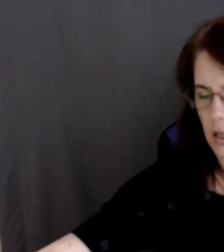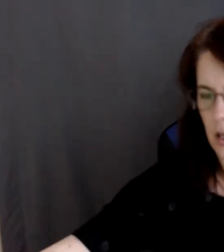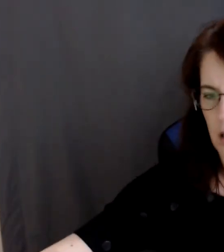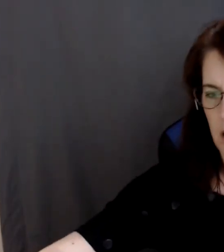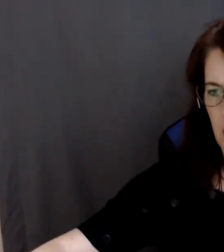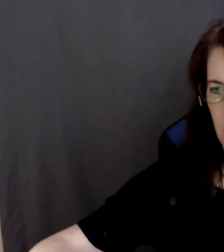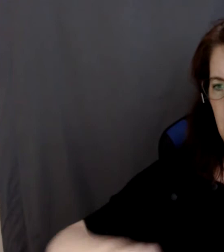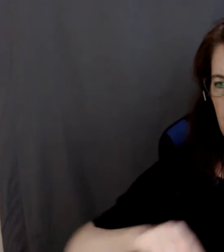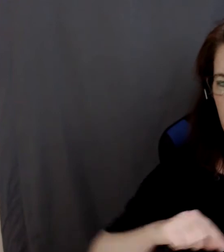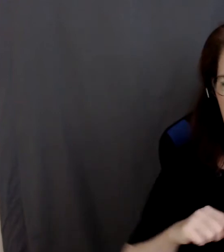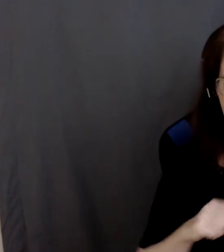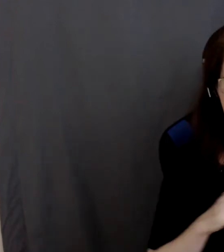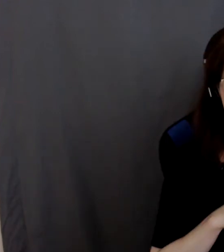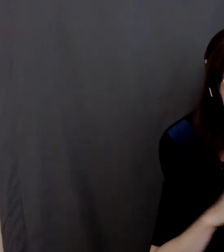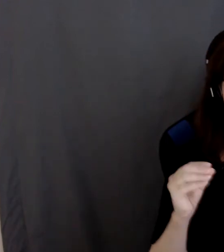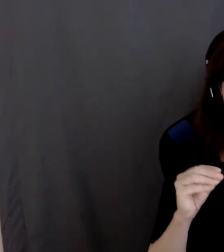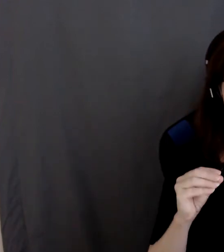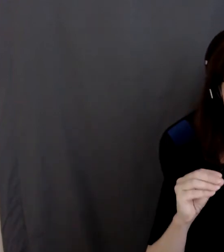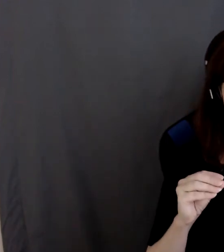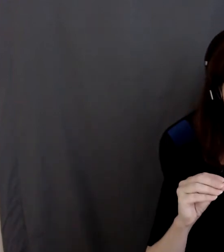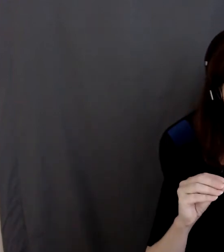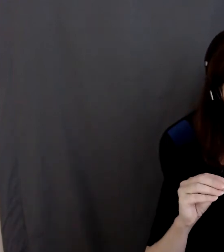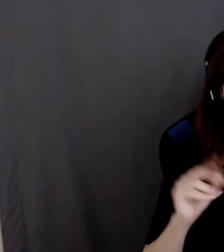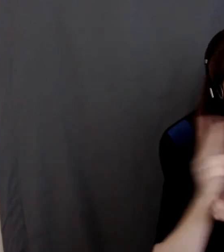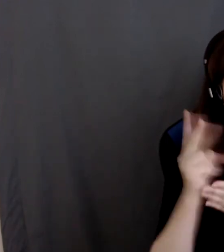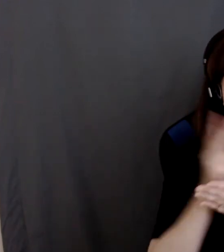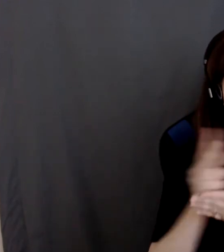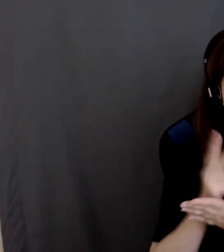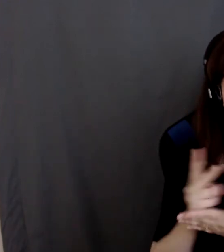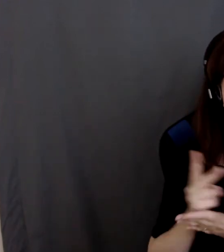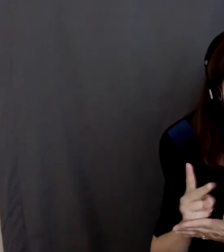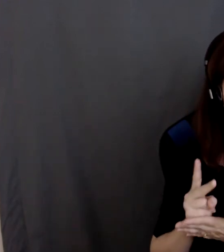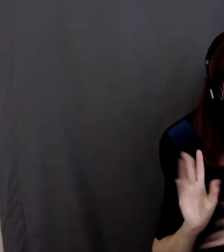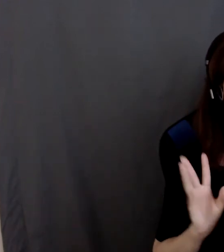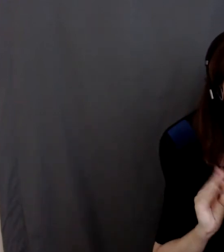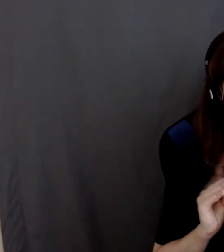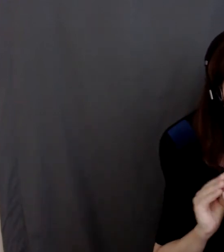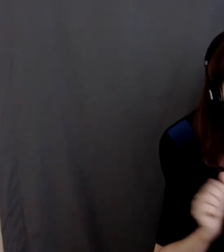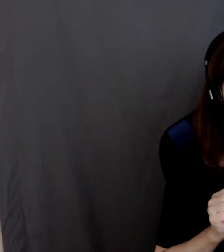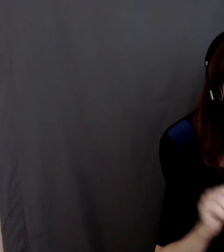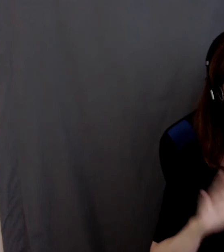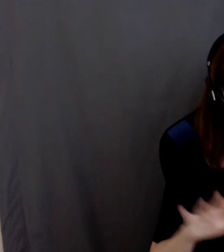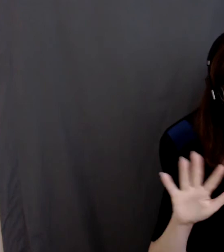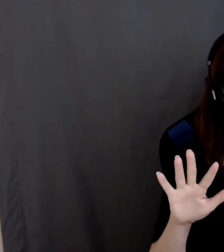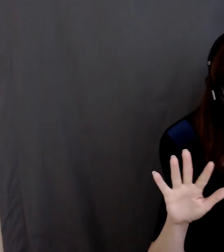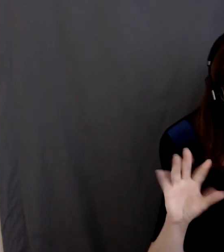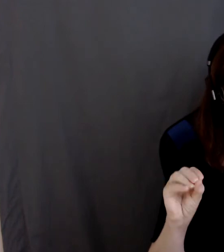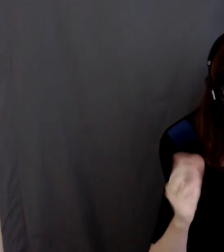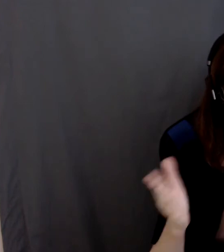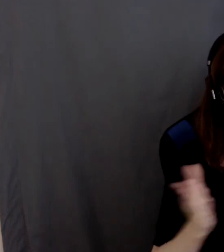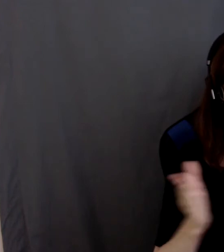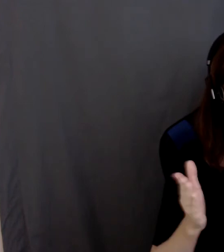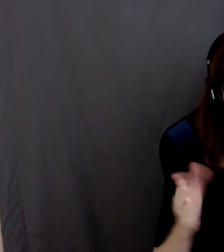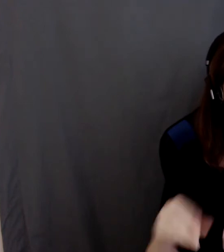now. And it's a bi-weekly meeting with about 50 service